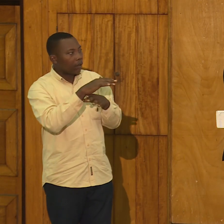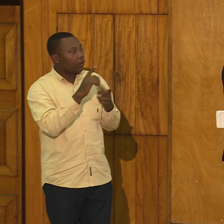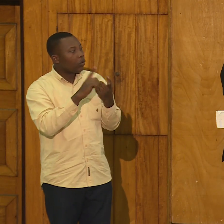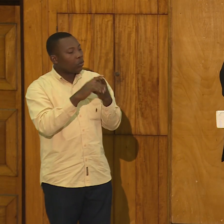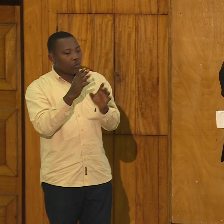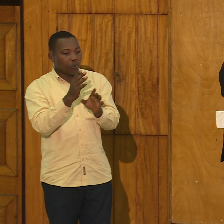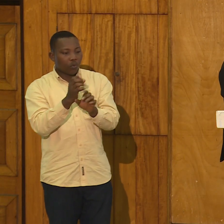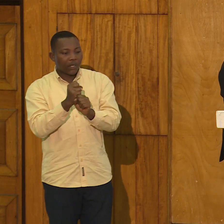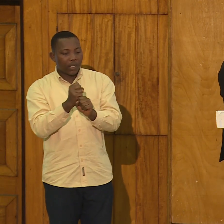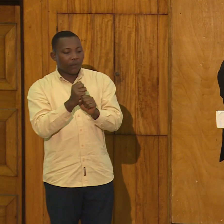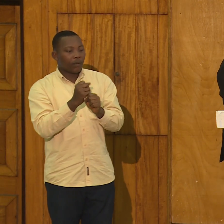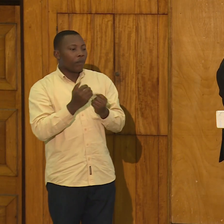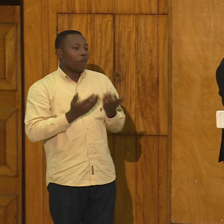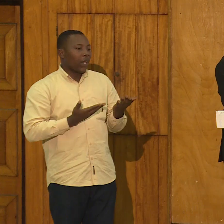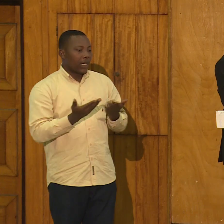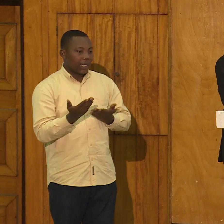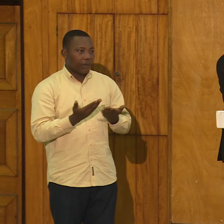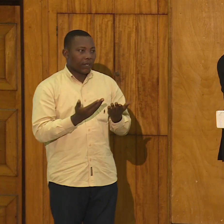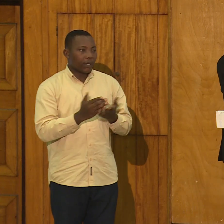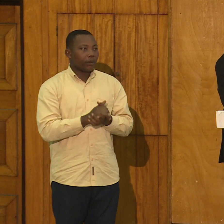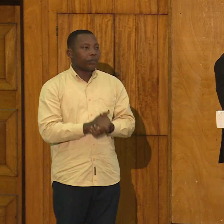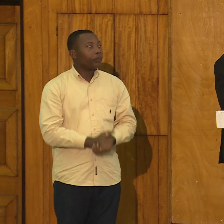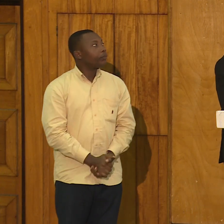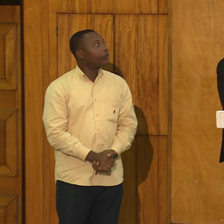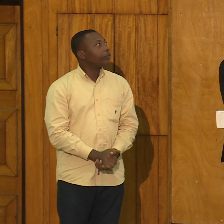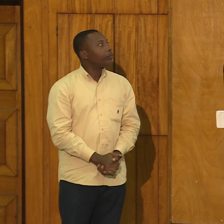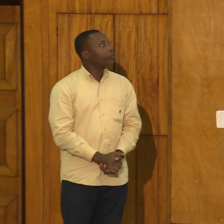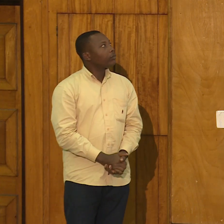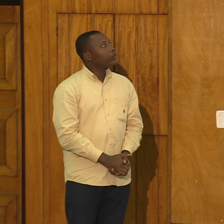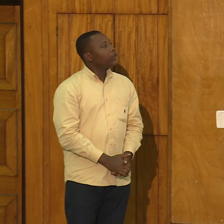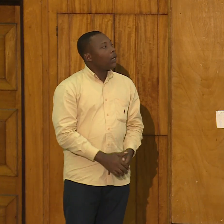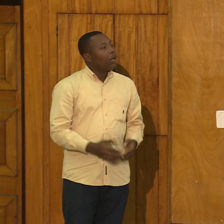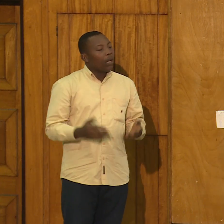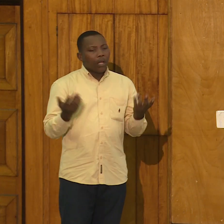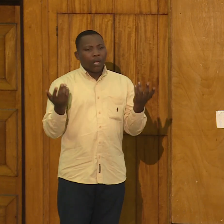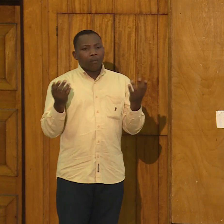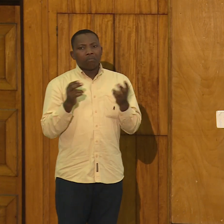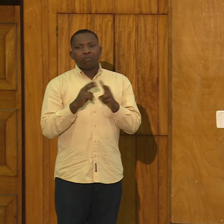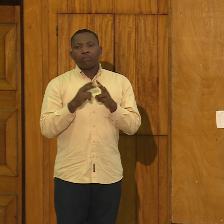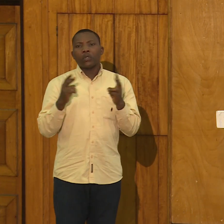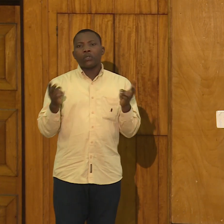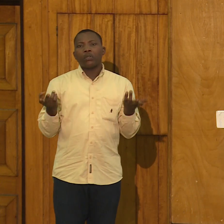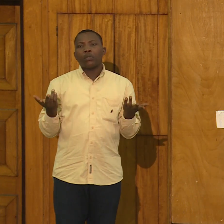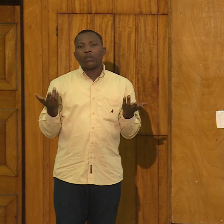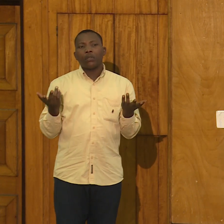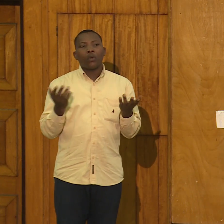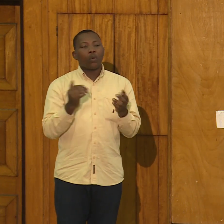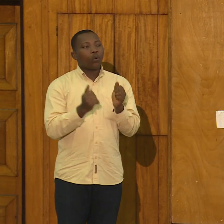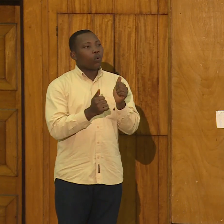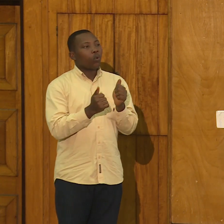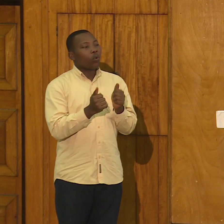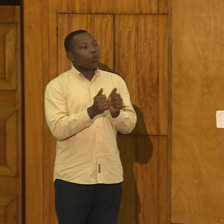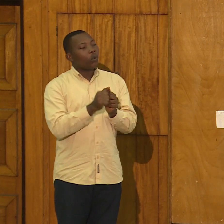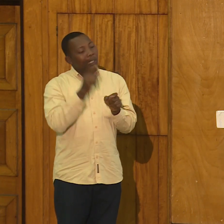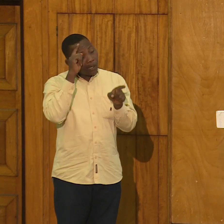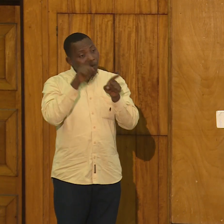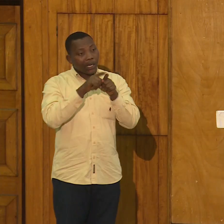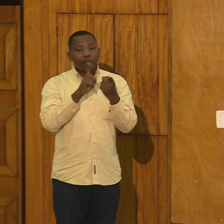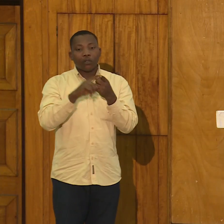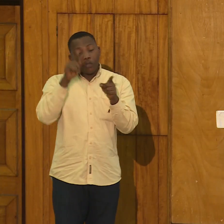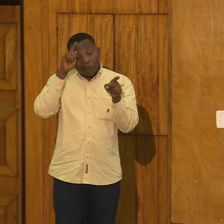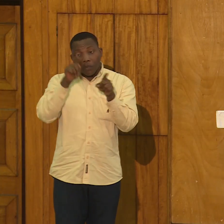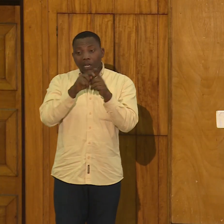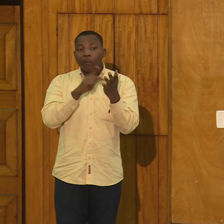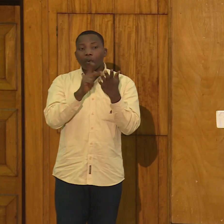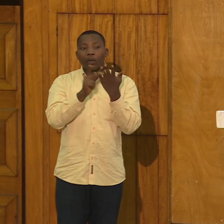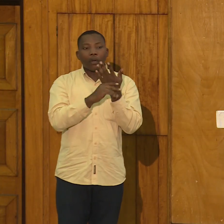receiving the services. If you can move. So with the brother to brother program, this